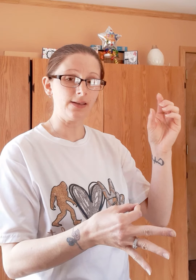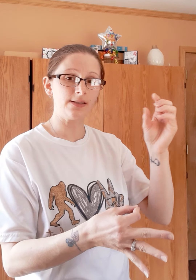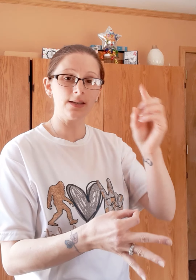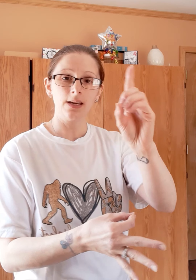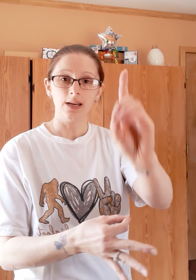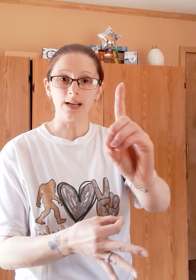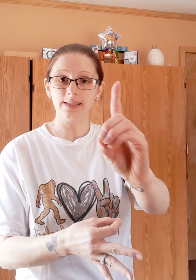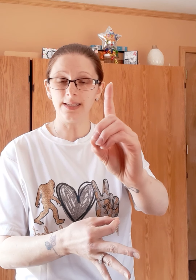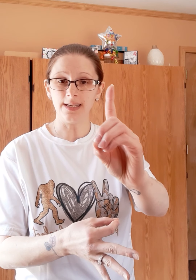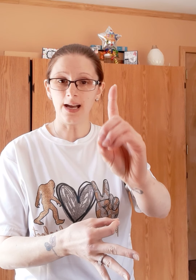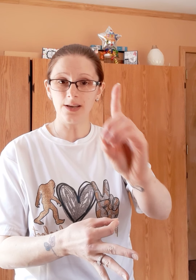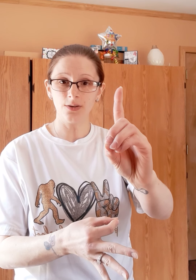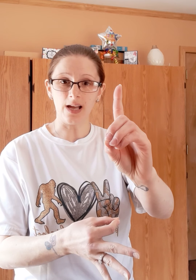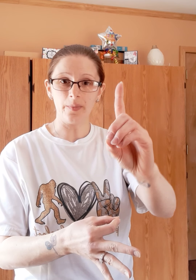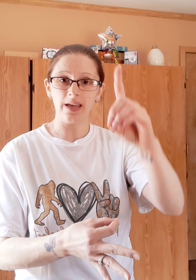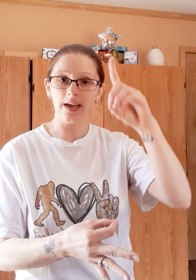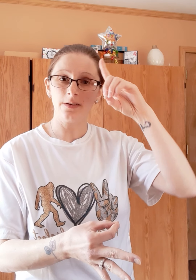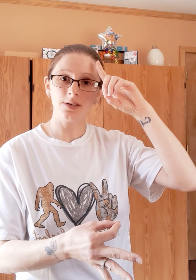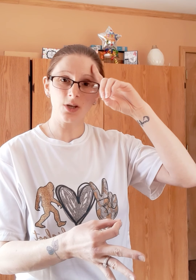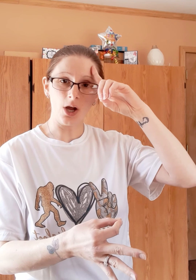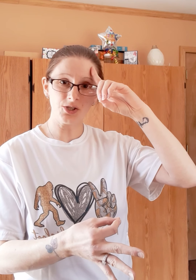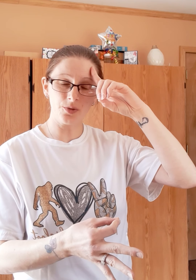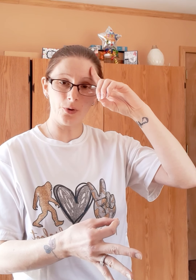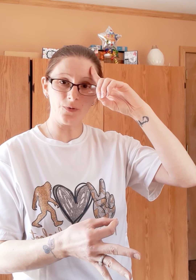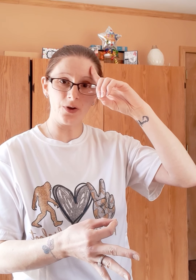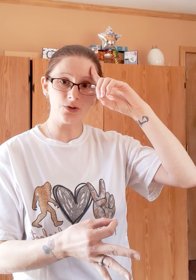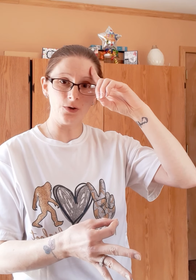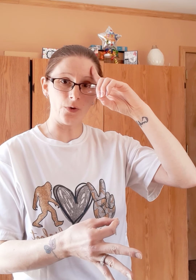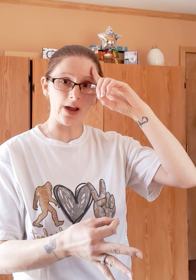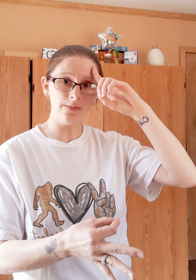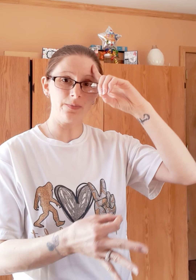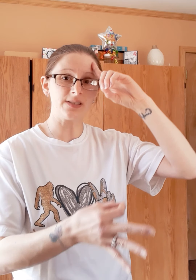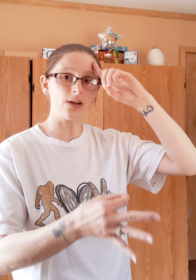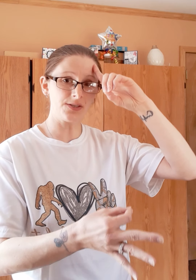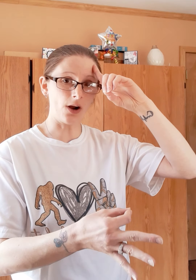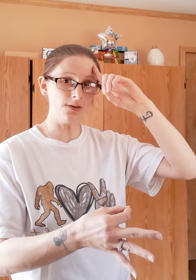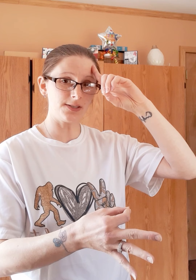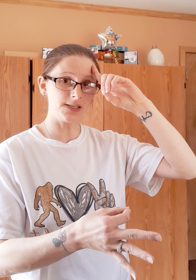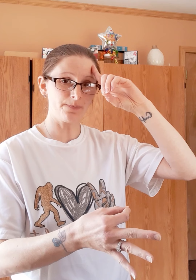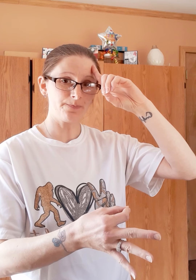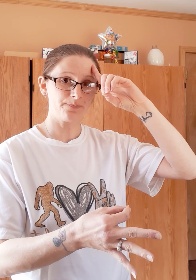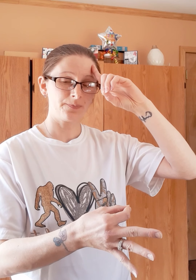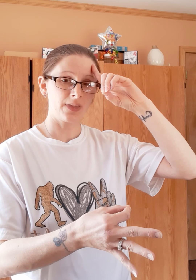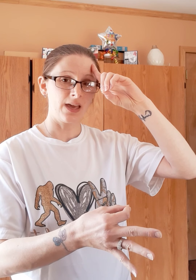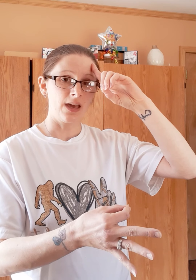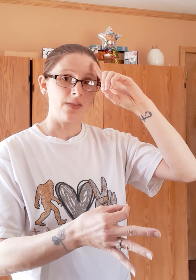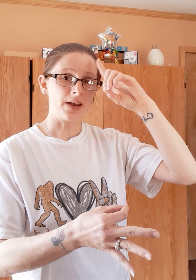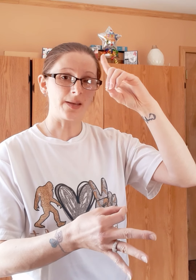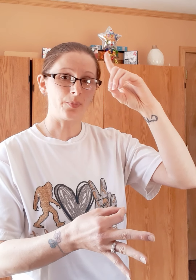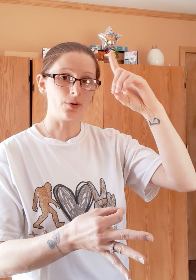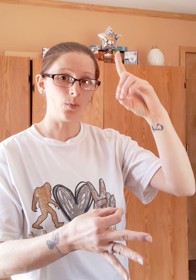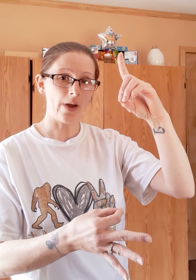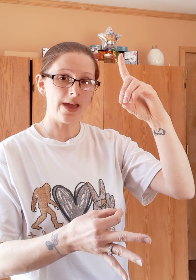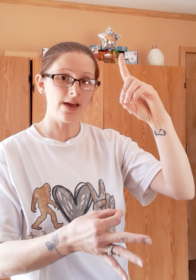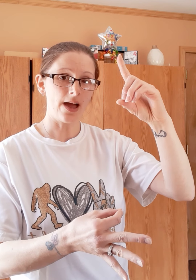this, a D on your dominant hand, touch the pointer finger to your forehead. This is how it starts. Then as I pull away,